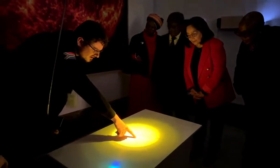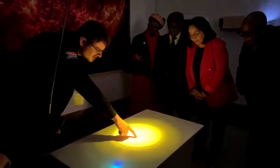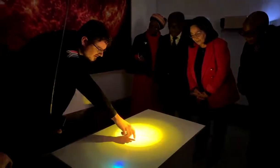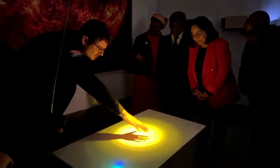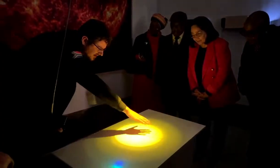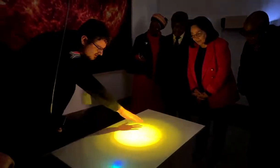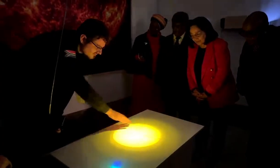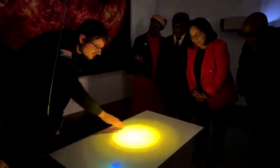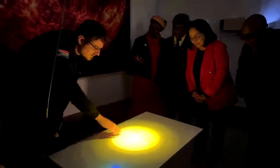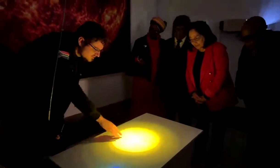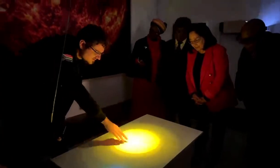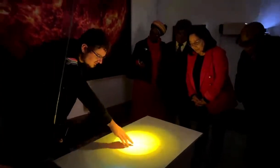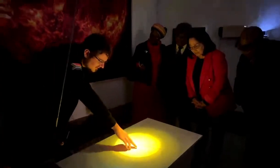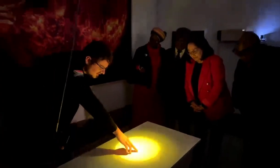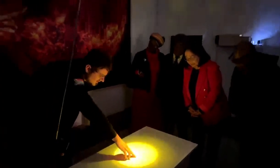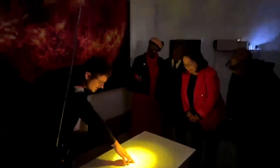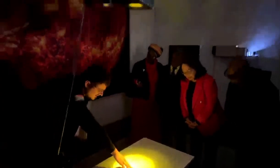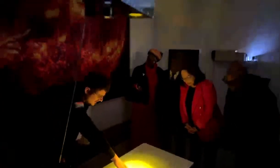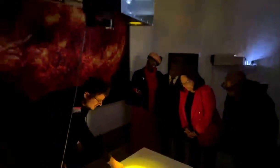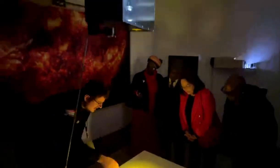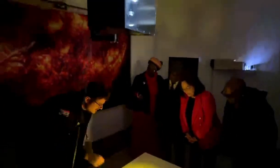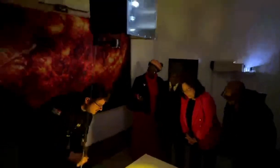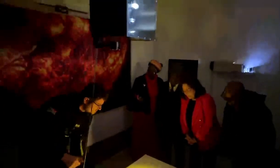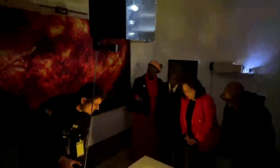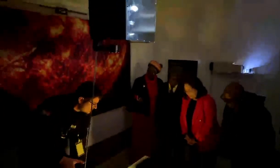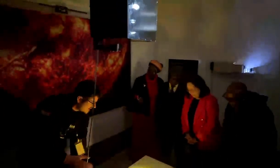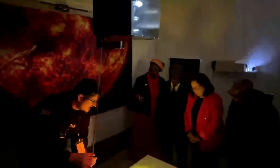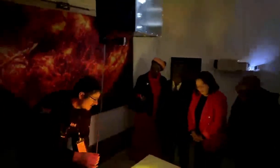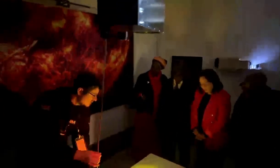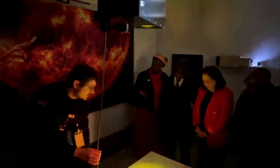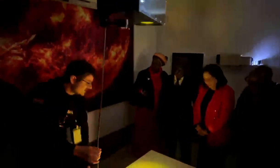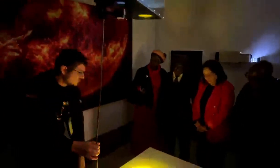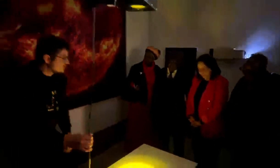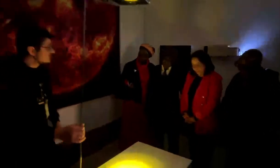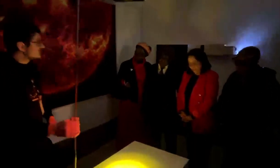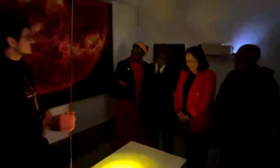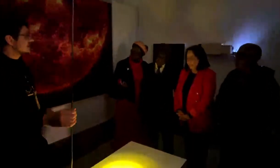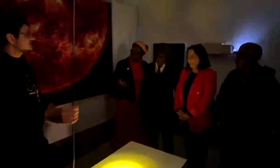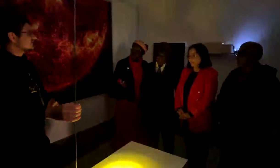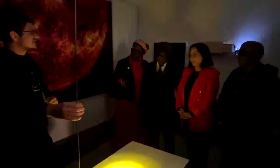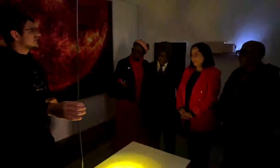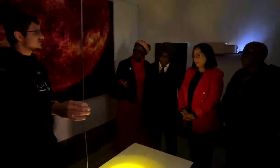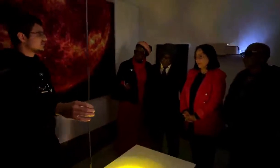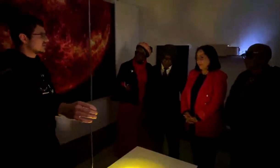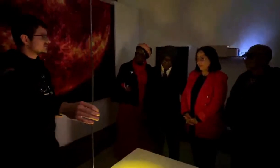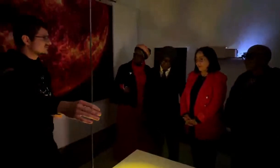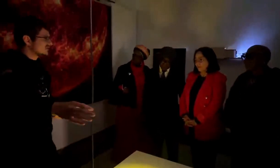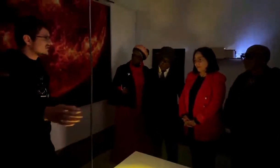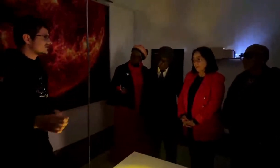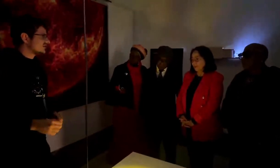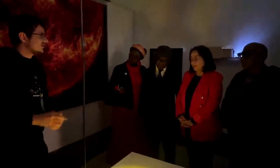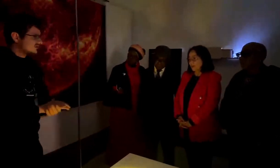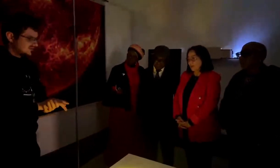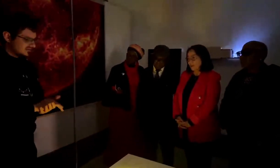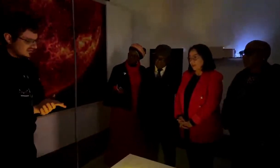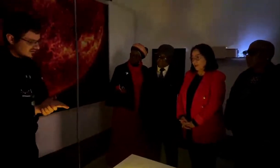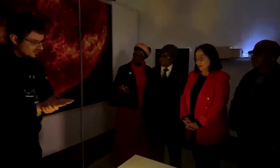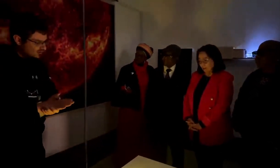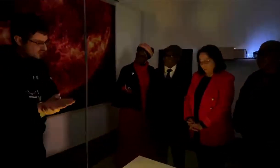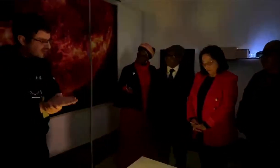little bit darker than the rest of the photosphere. And that little spot there, we call them collectively sunspots, because they